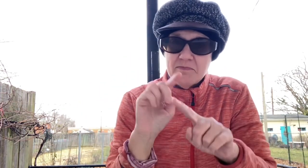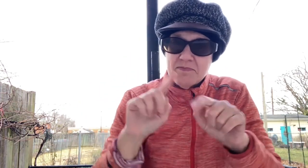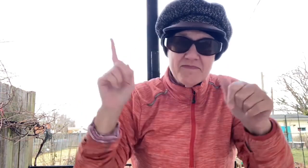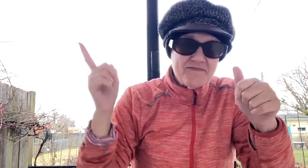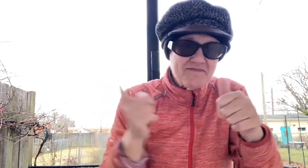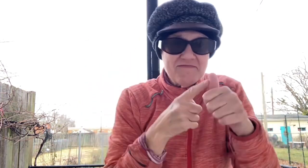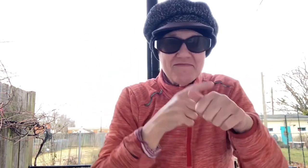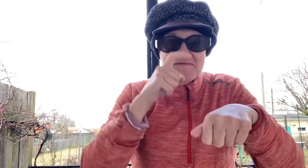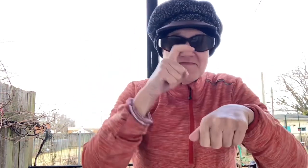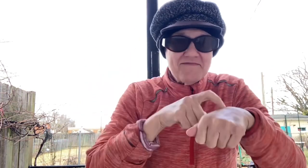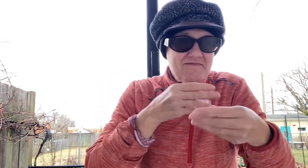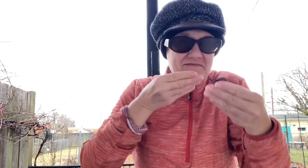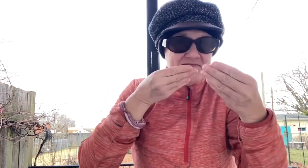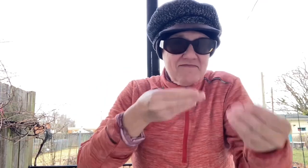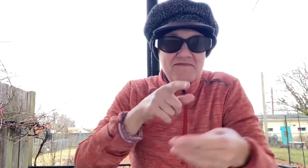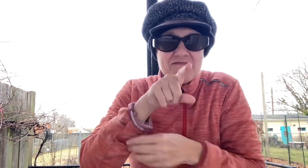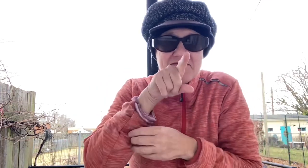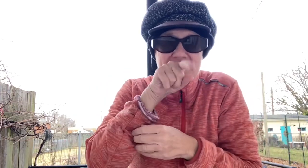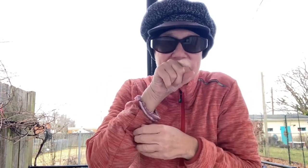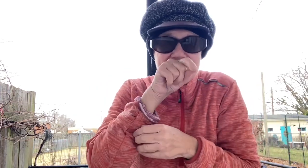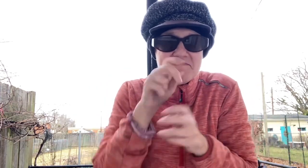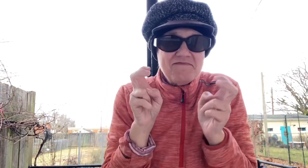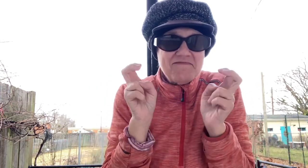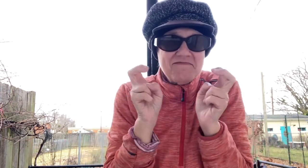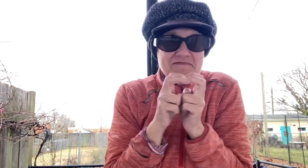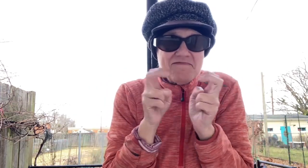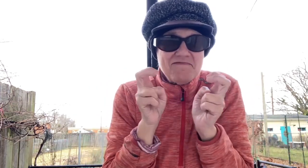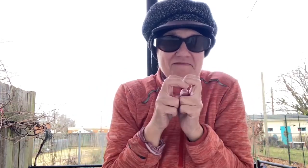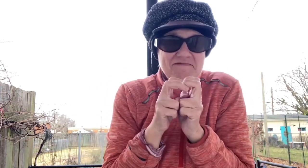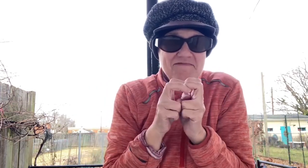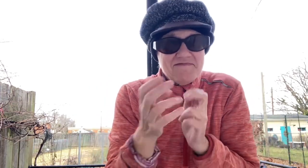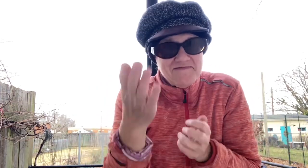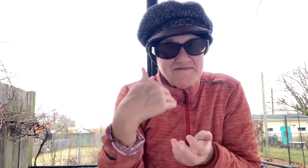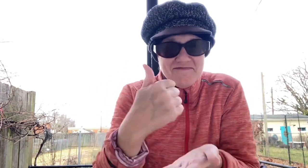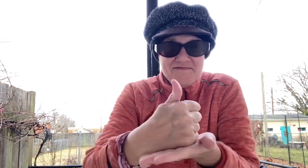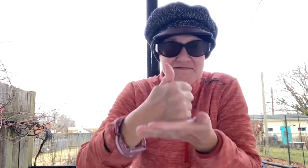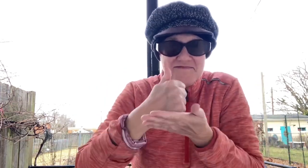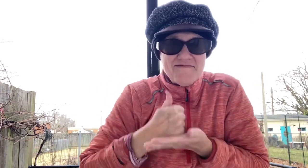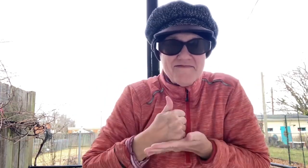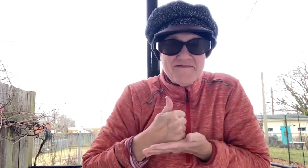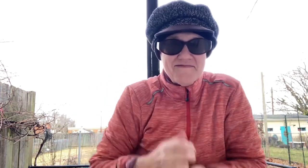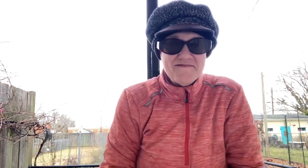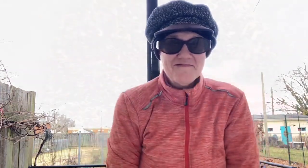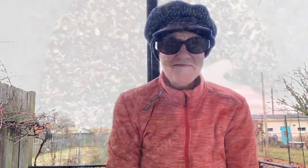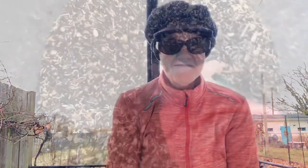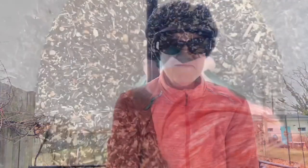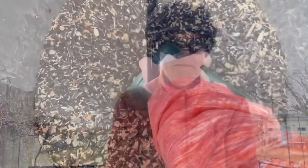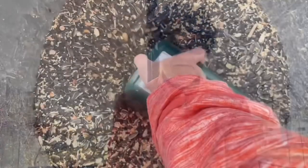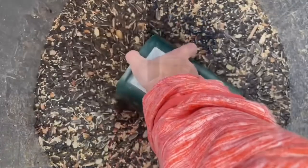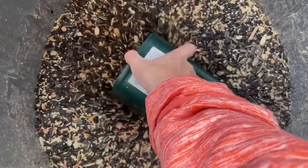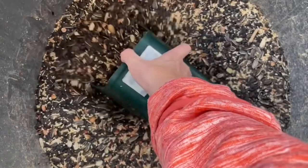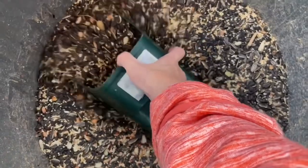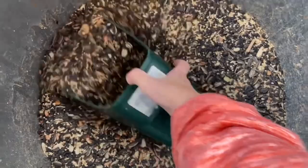alyssum. But first we need to feed the birds and the squirrels, so come on.